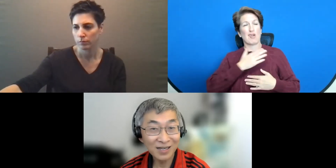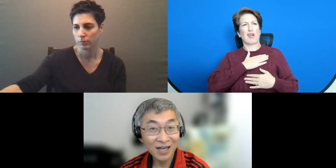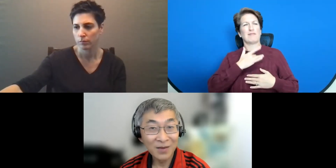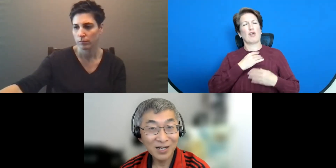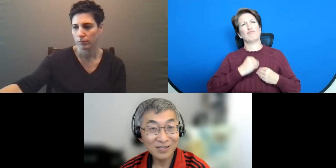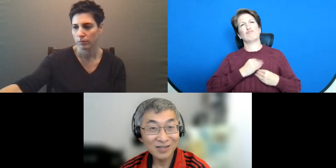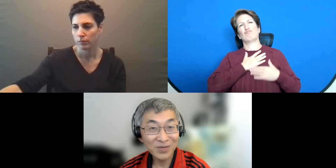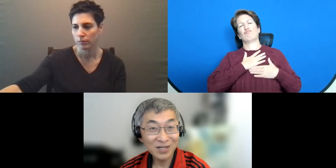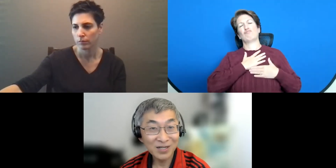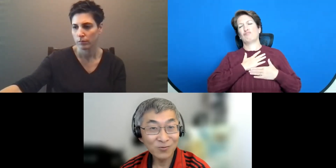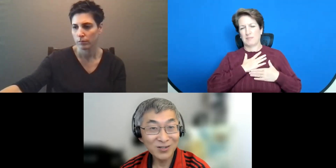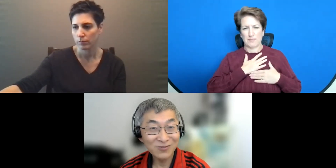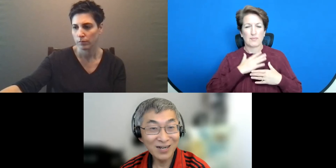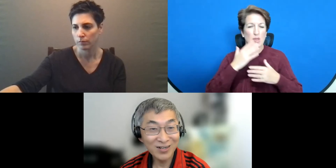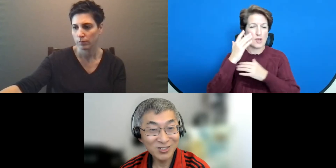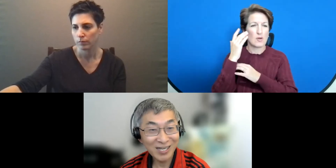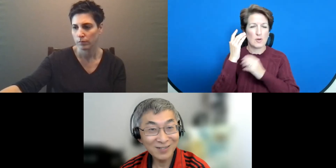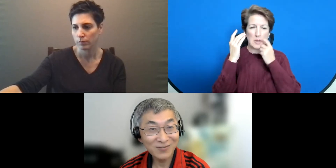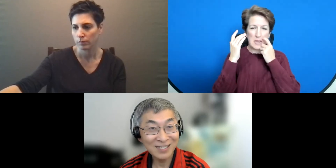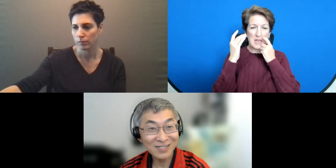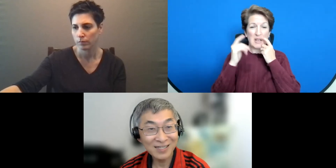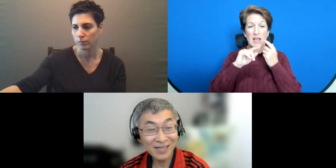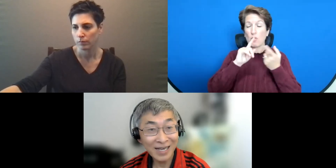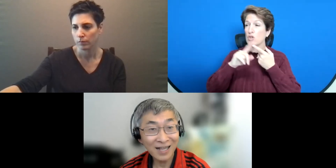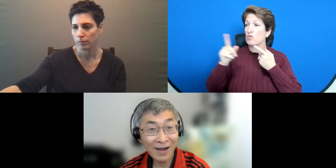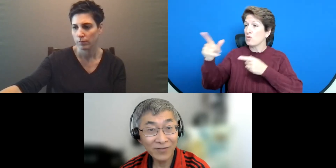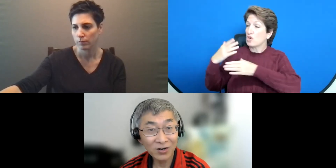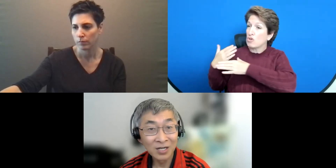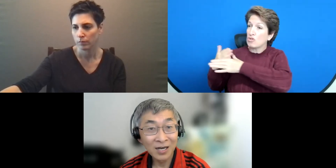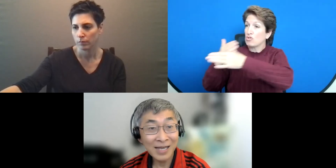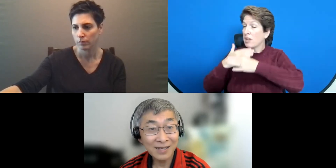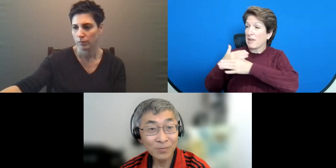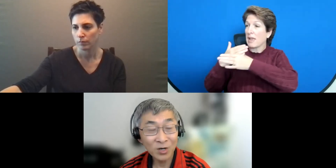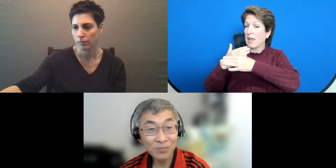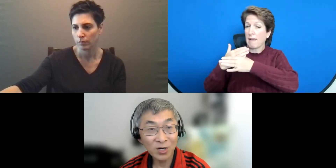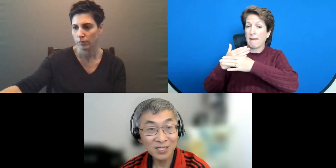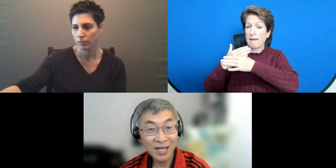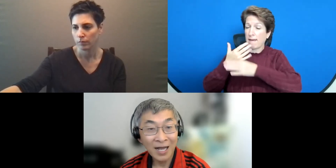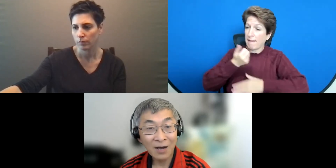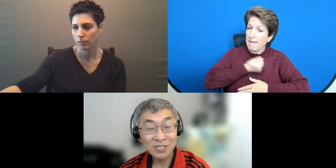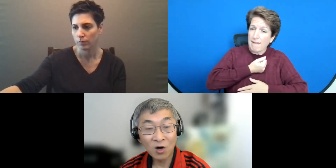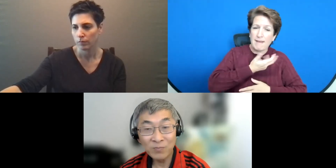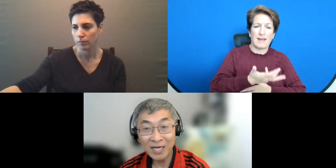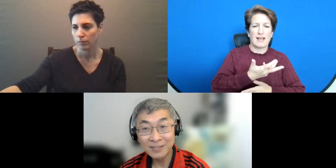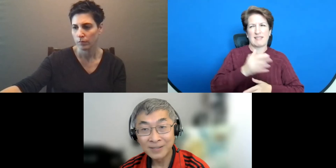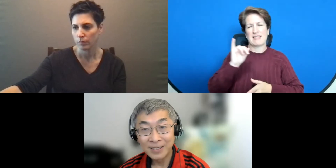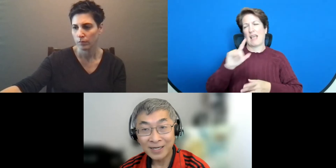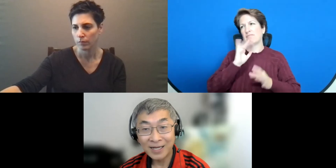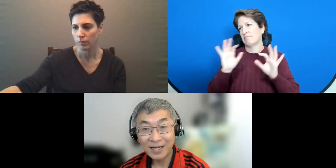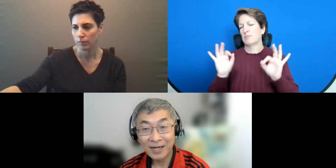because when you share with each other in that level, and that's more important. I was